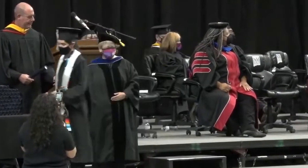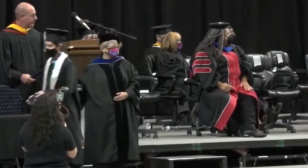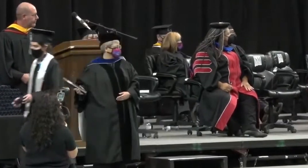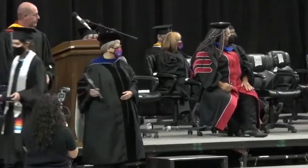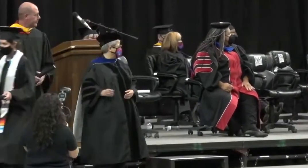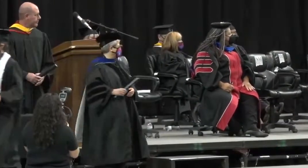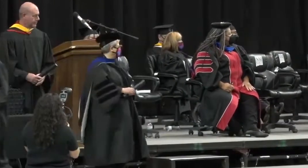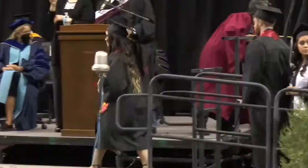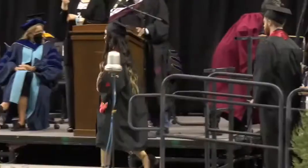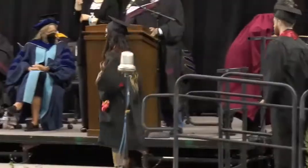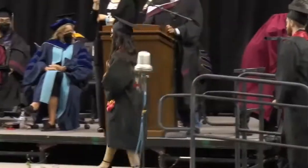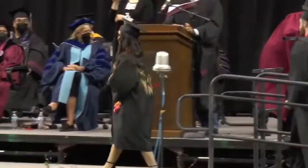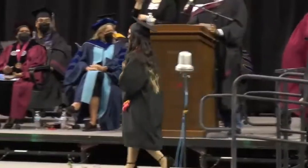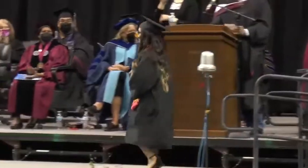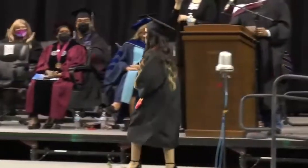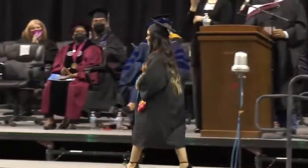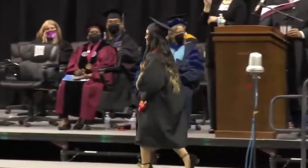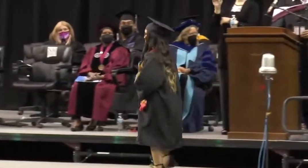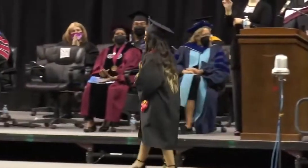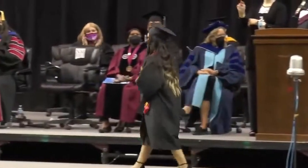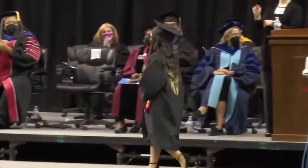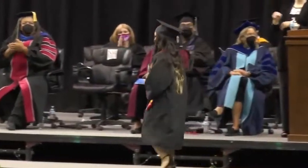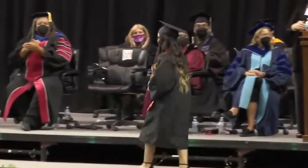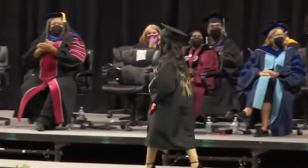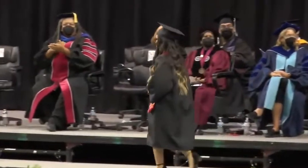Valerie Guzman.